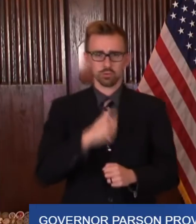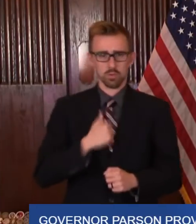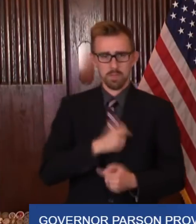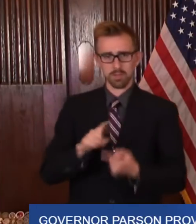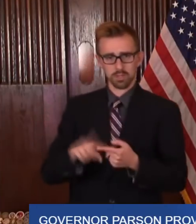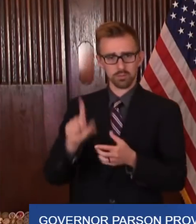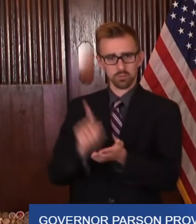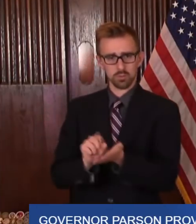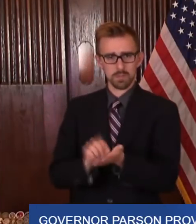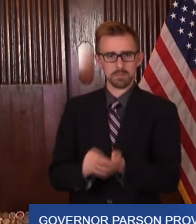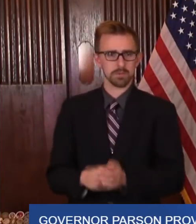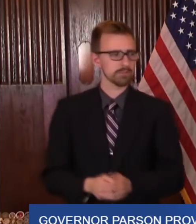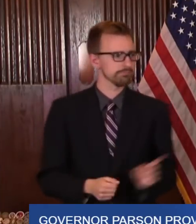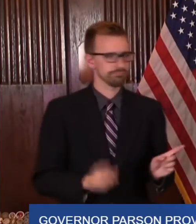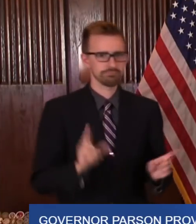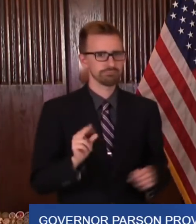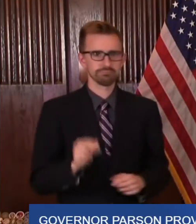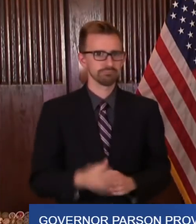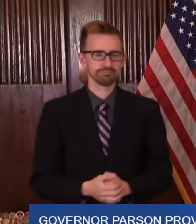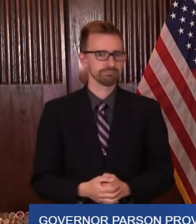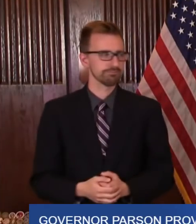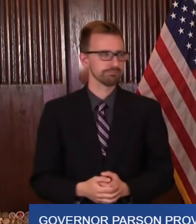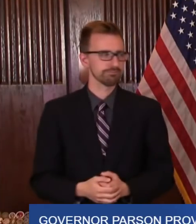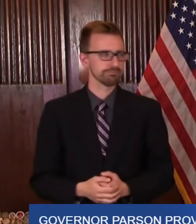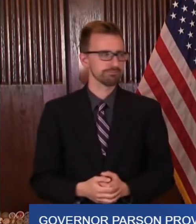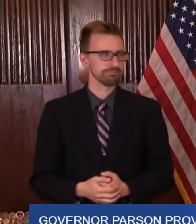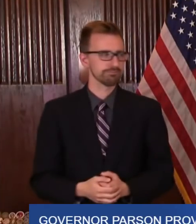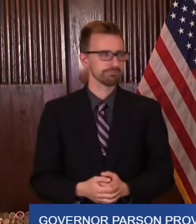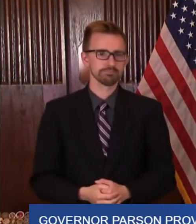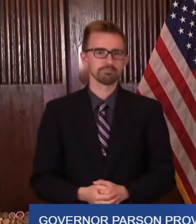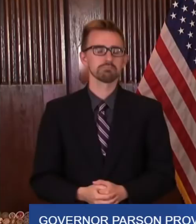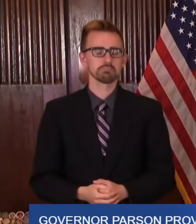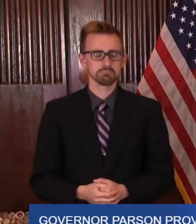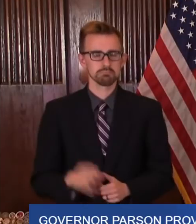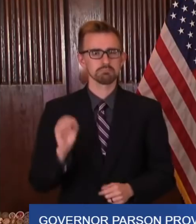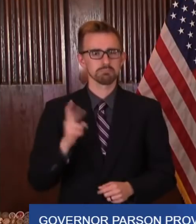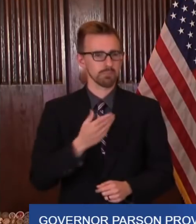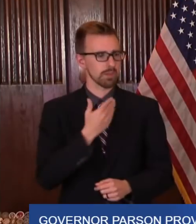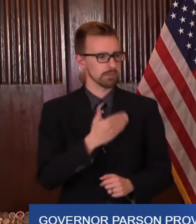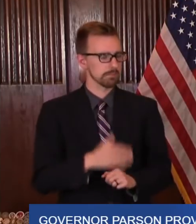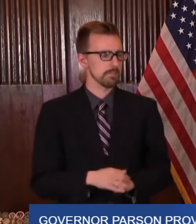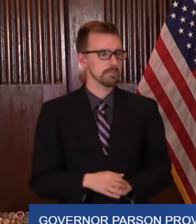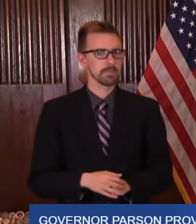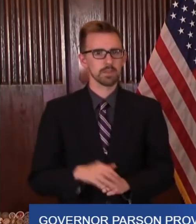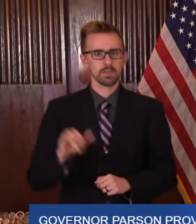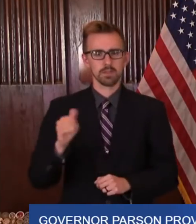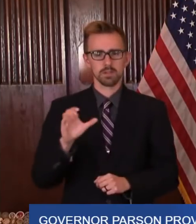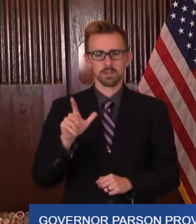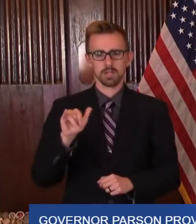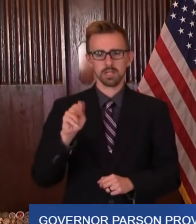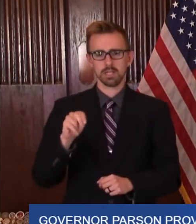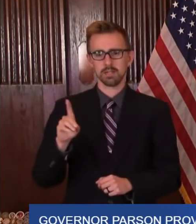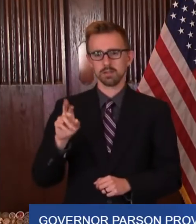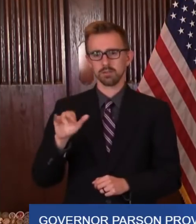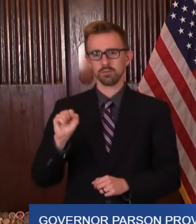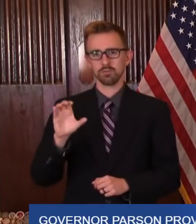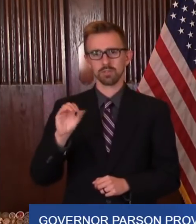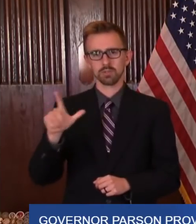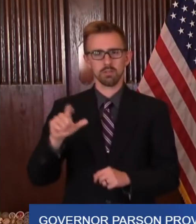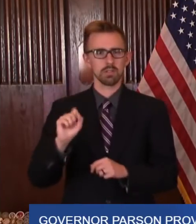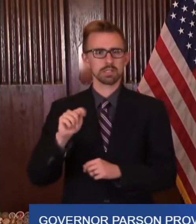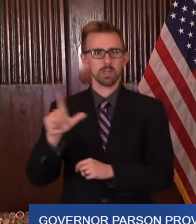apology? No. What's the next one? All right, thank you, Governor. The next question is from Jacqueline Driscoll, St. Louis Public